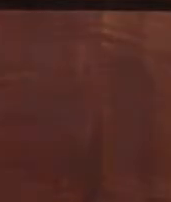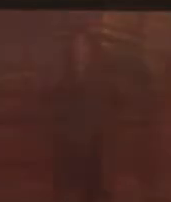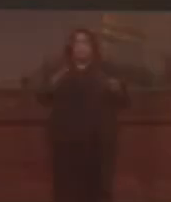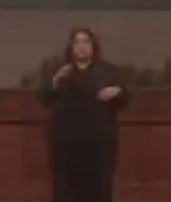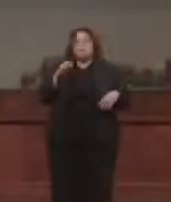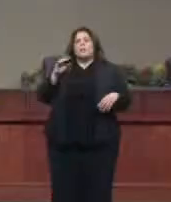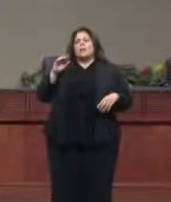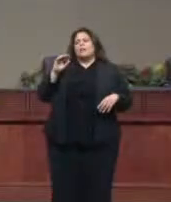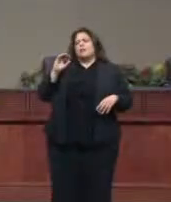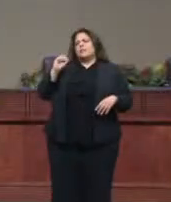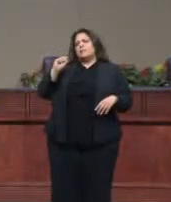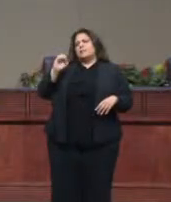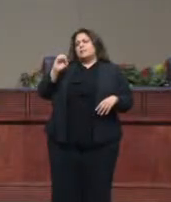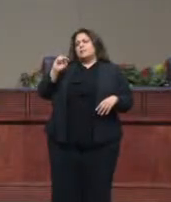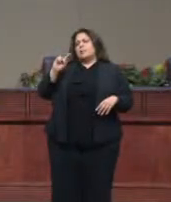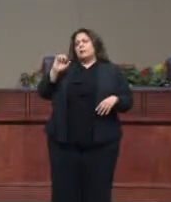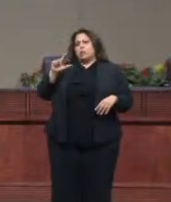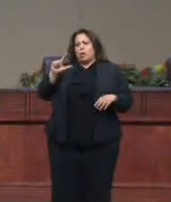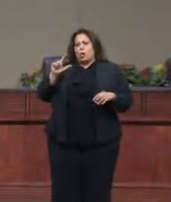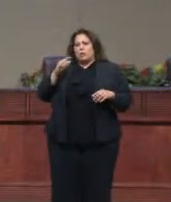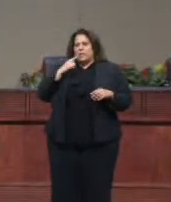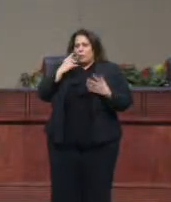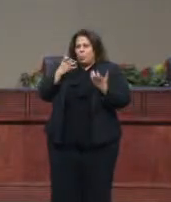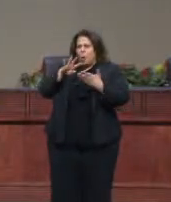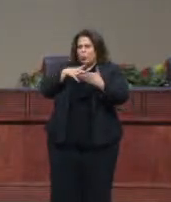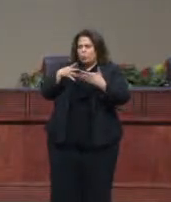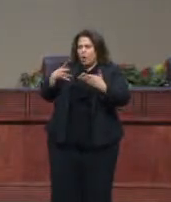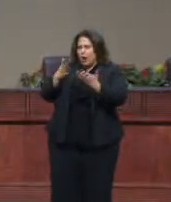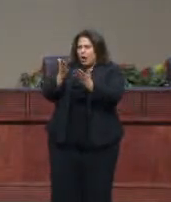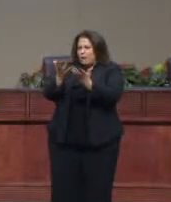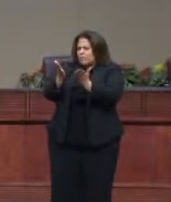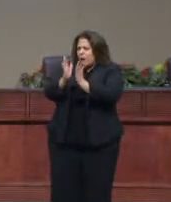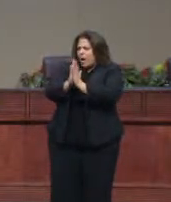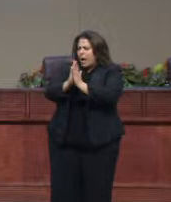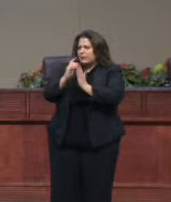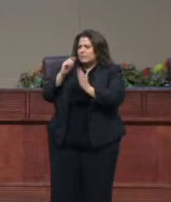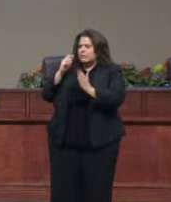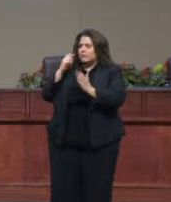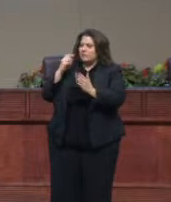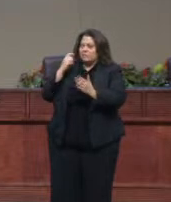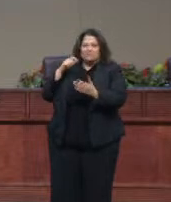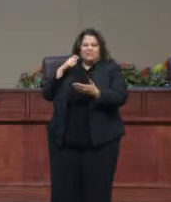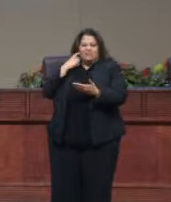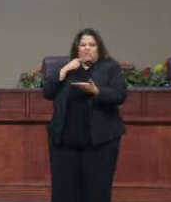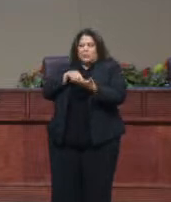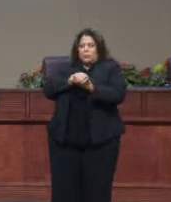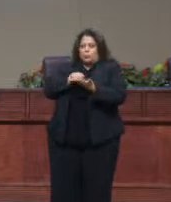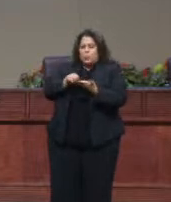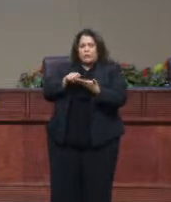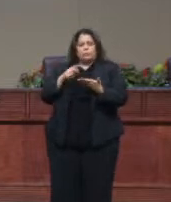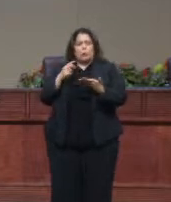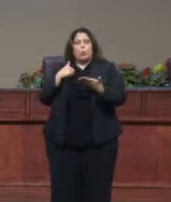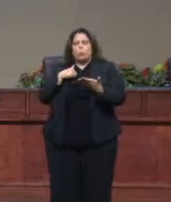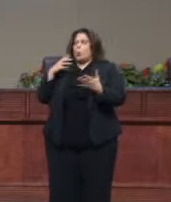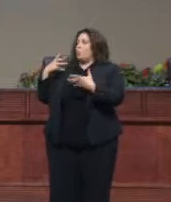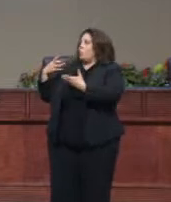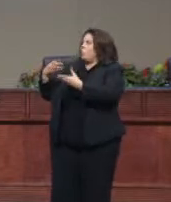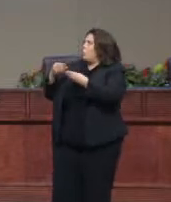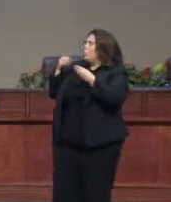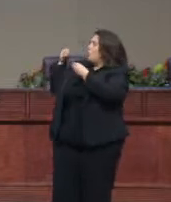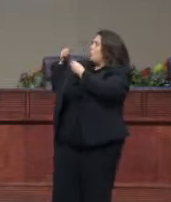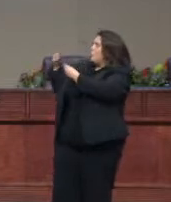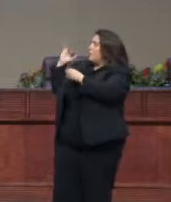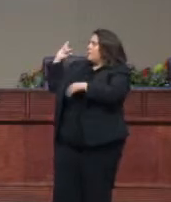this graph earlier this week. And as you see, our hospitalization